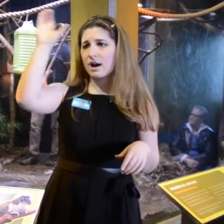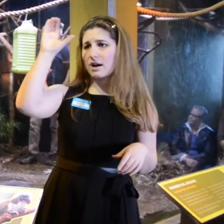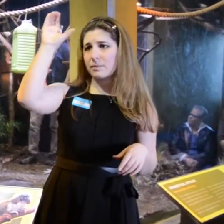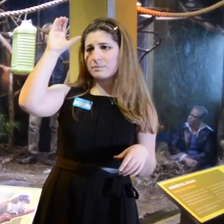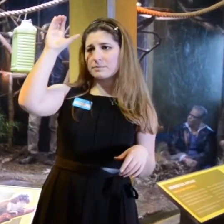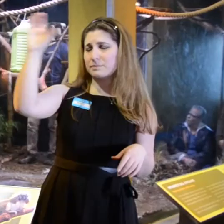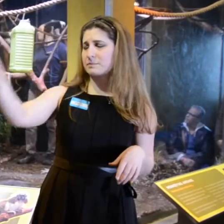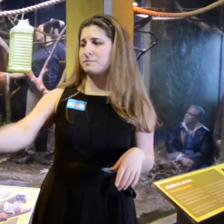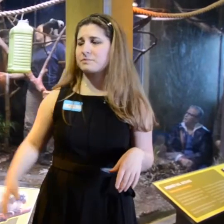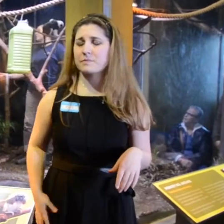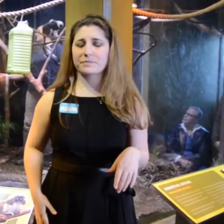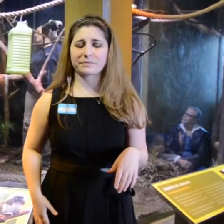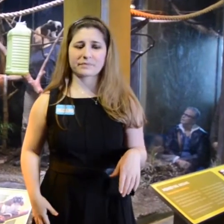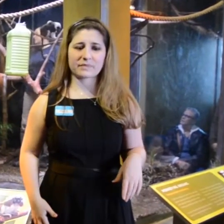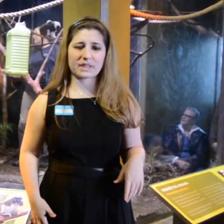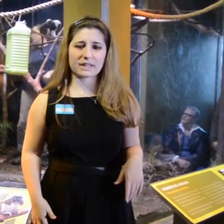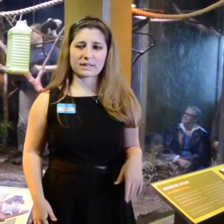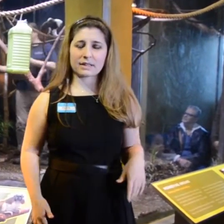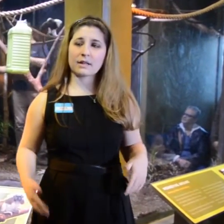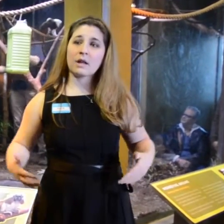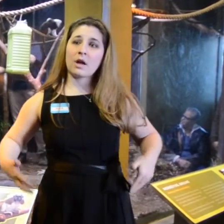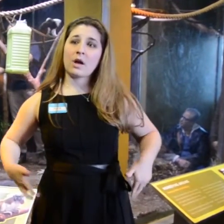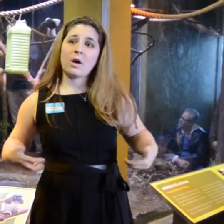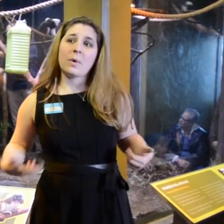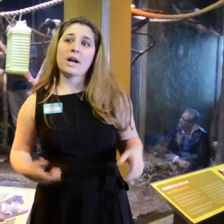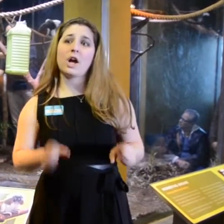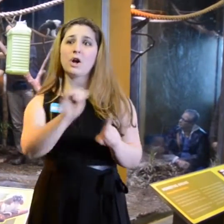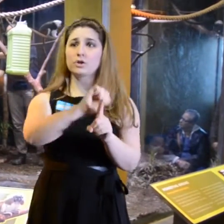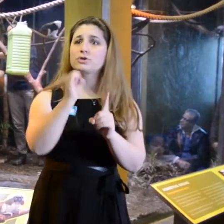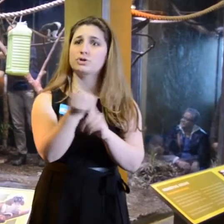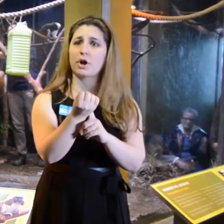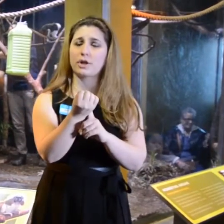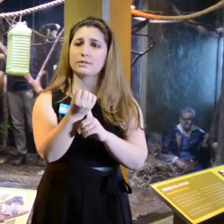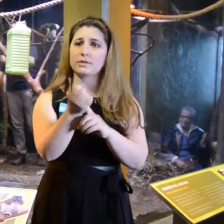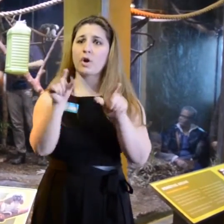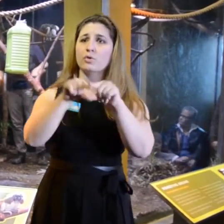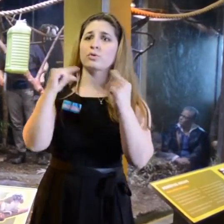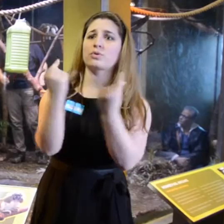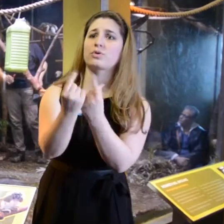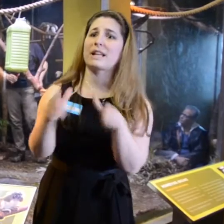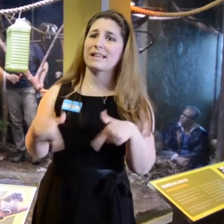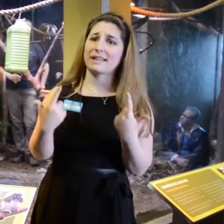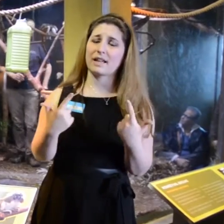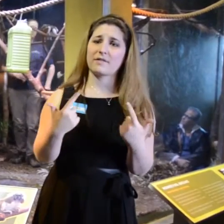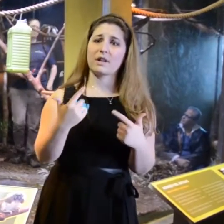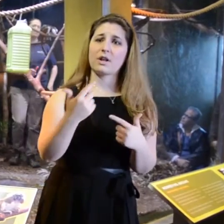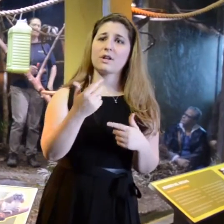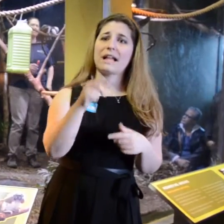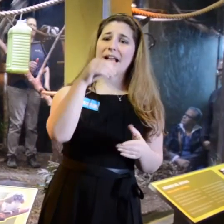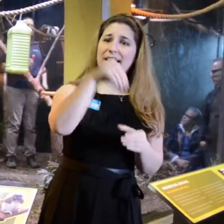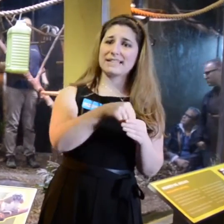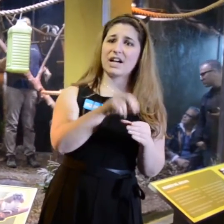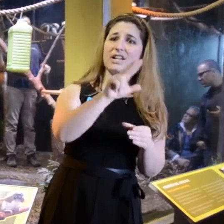trees. Cotton-top tamarinds are also very social animals too. Living in groups of three to five individuals